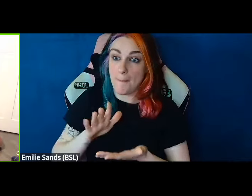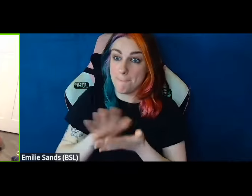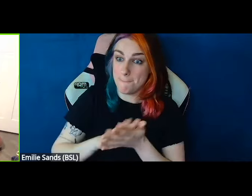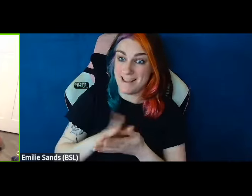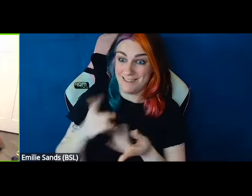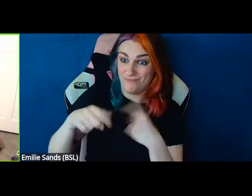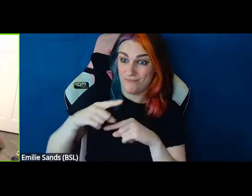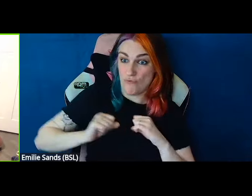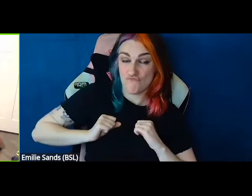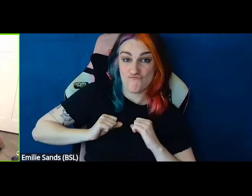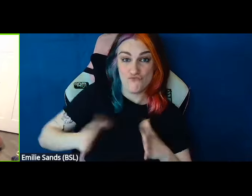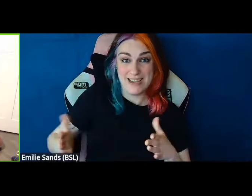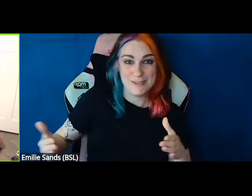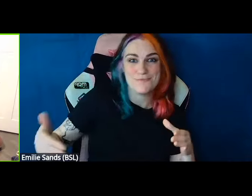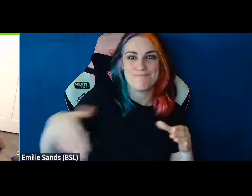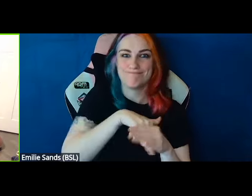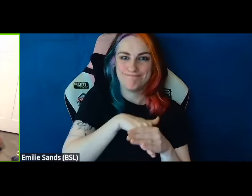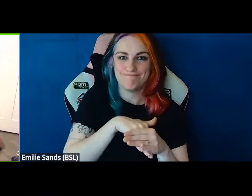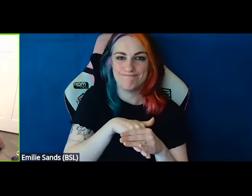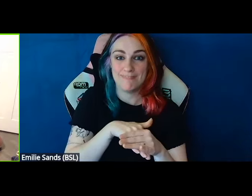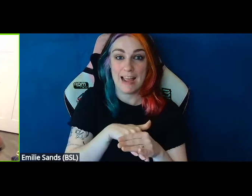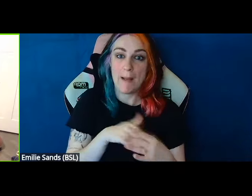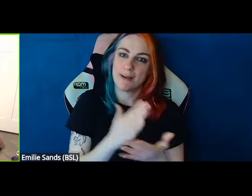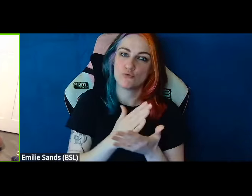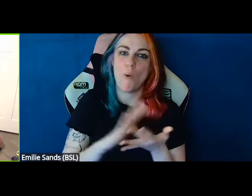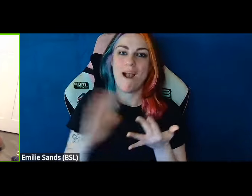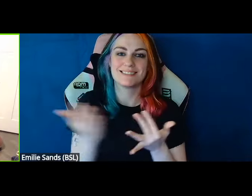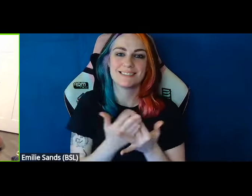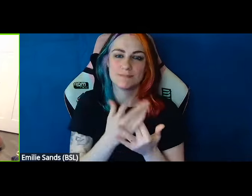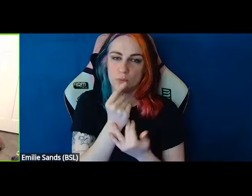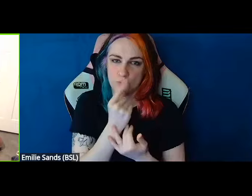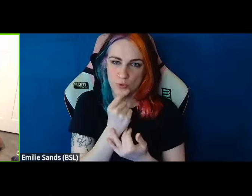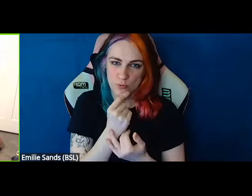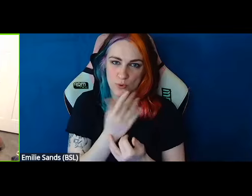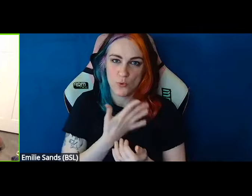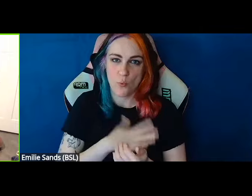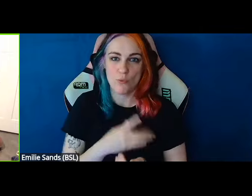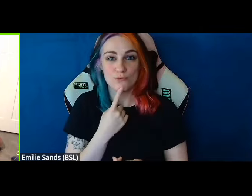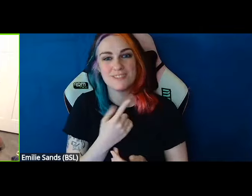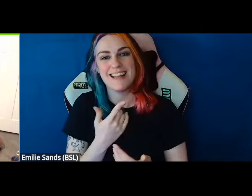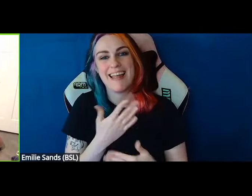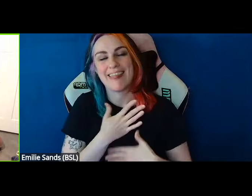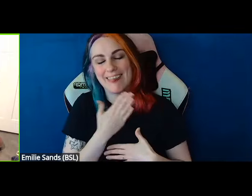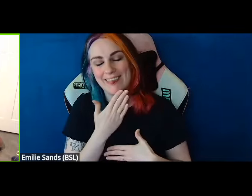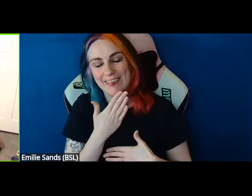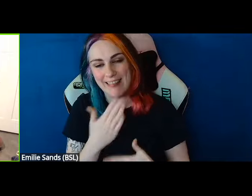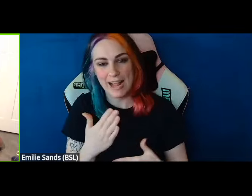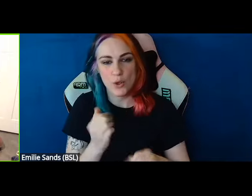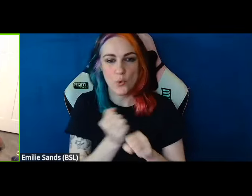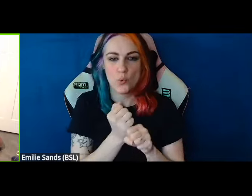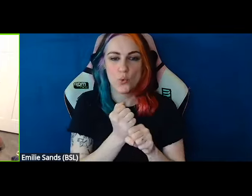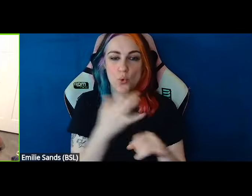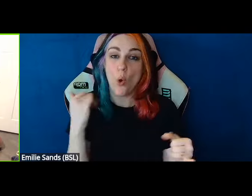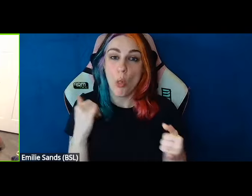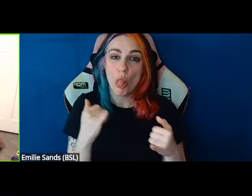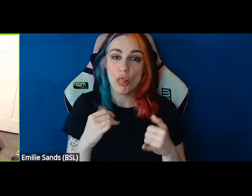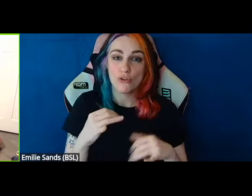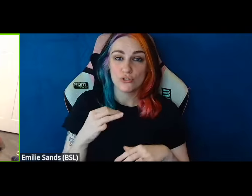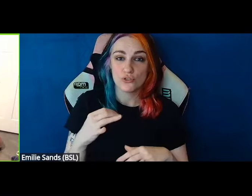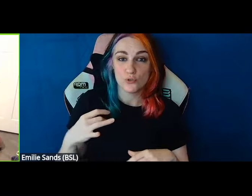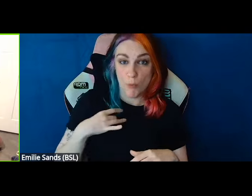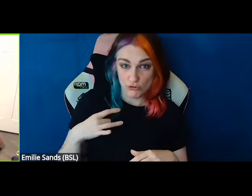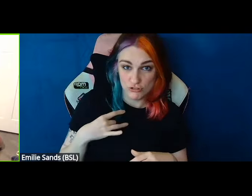sure this event is as accessible as possible. So, I would like to thank our sponsors, gold sponsor of Sony Interactive